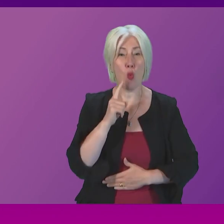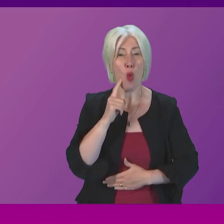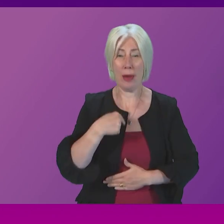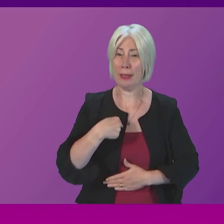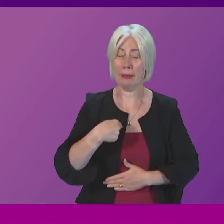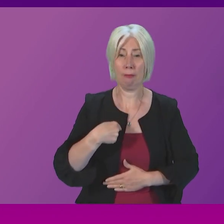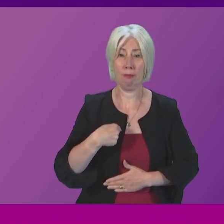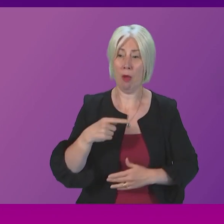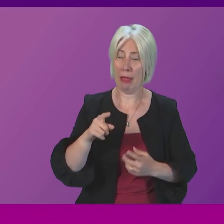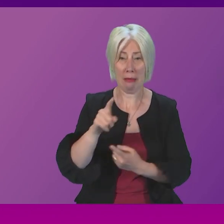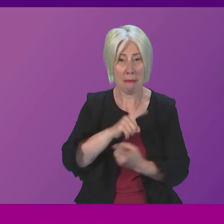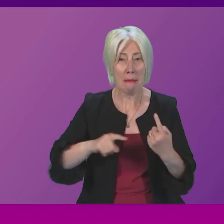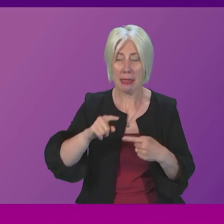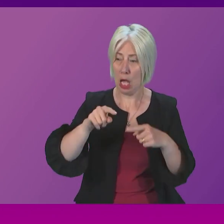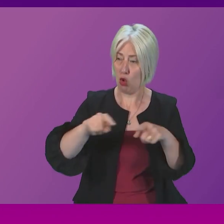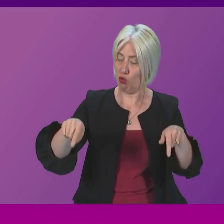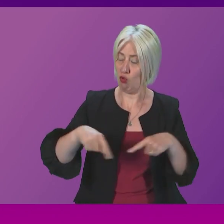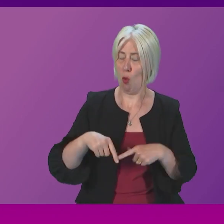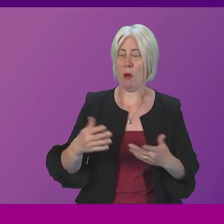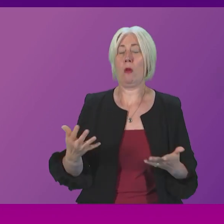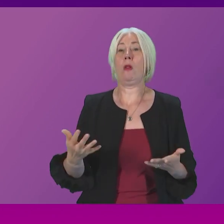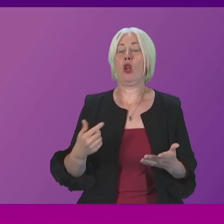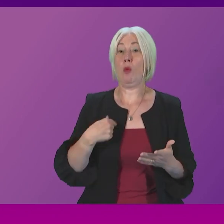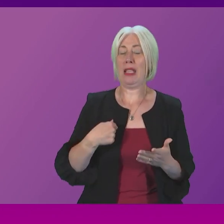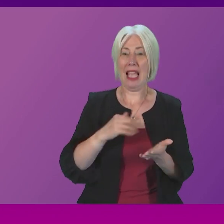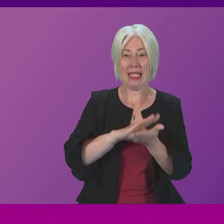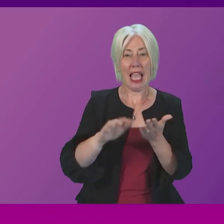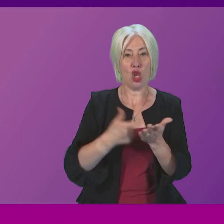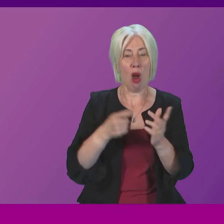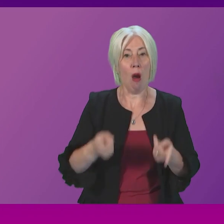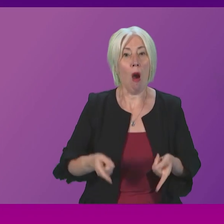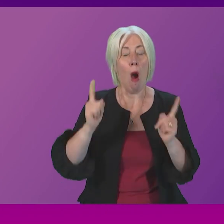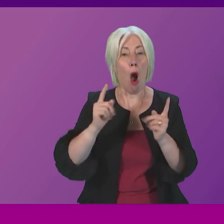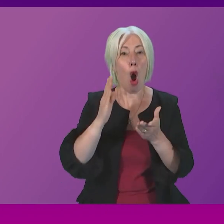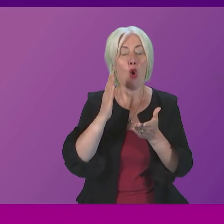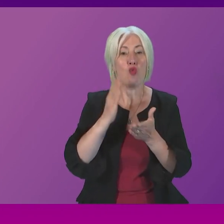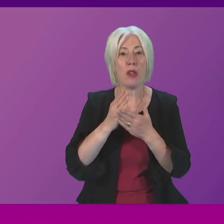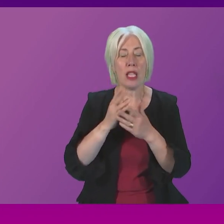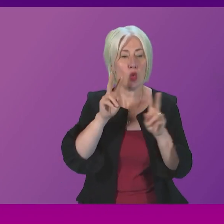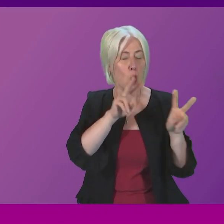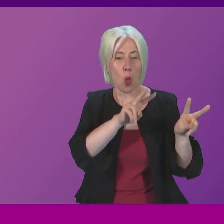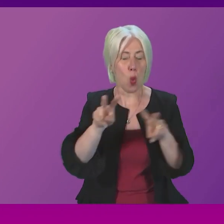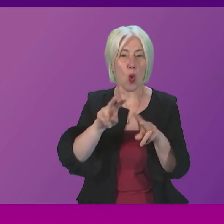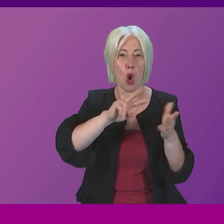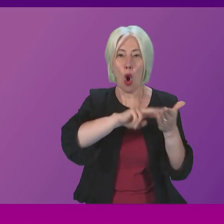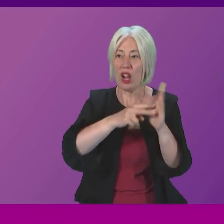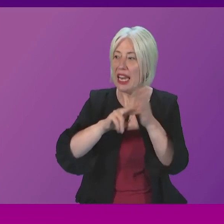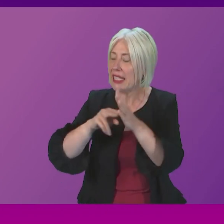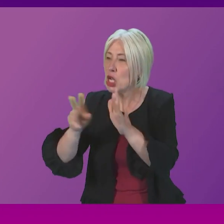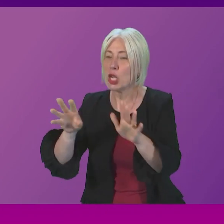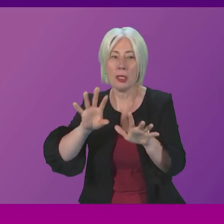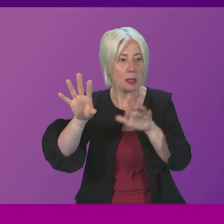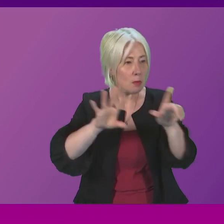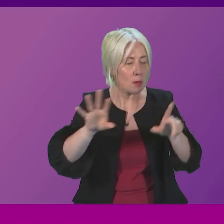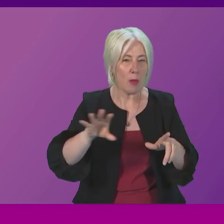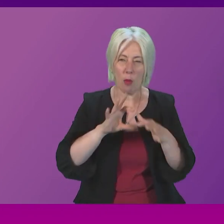room. So my job as an HR director was globally to look at organisations, our organisations